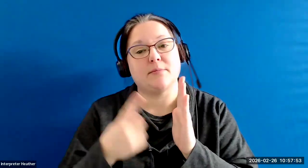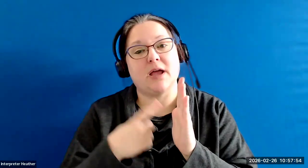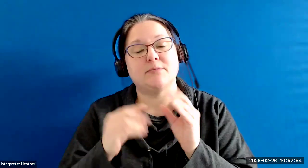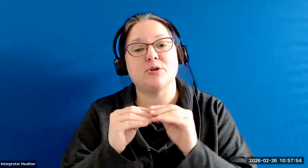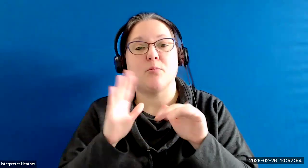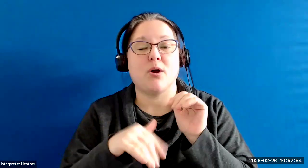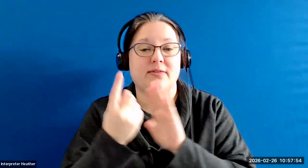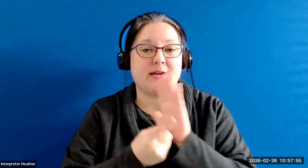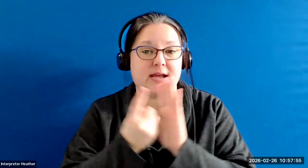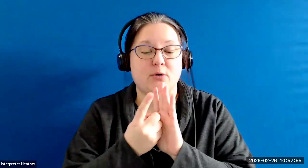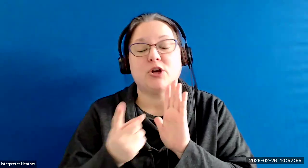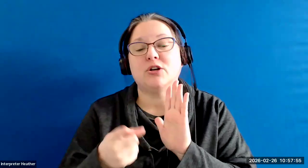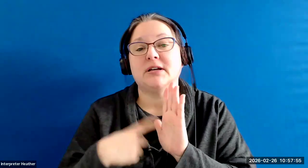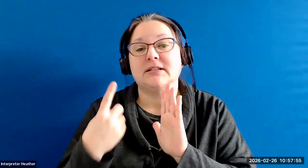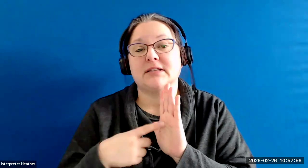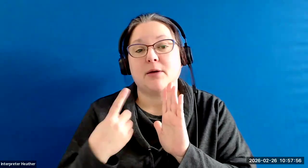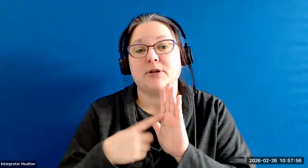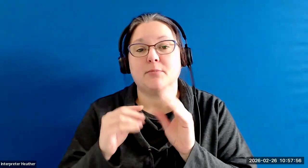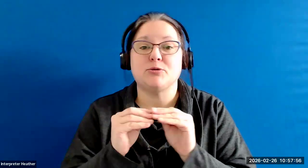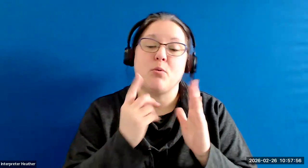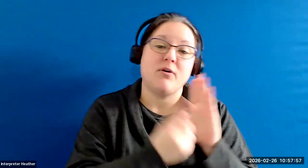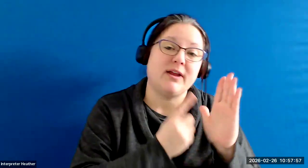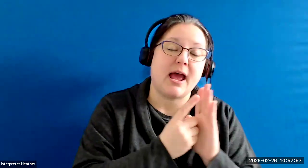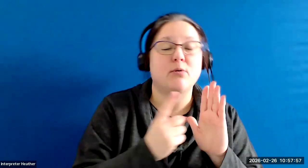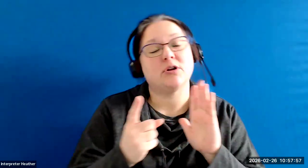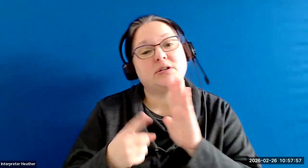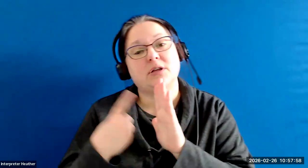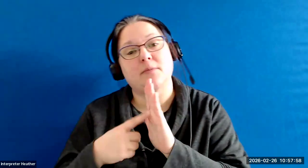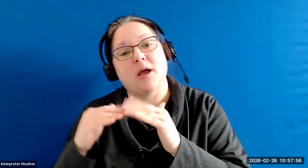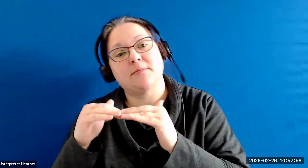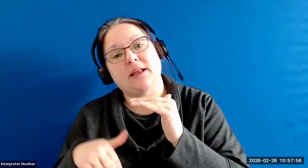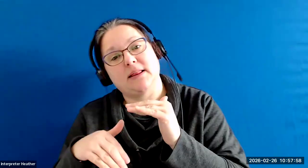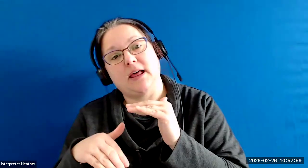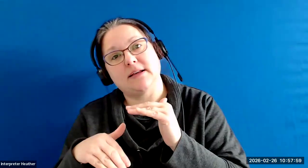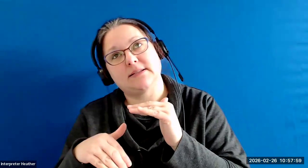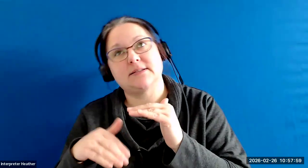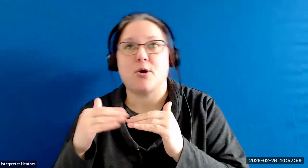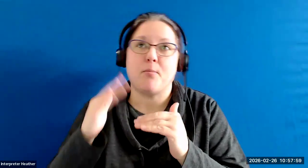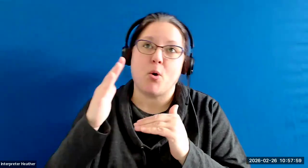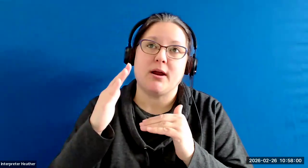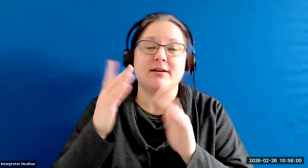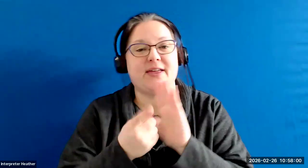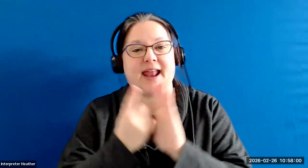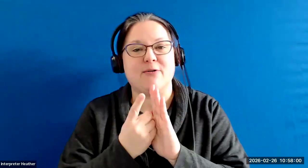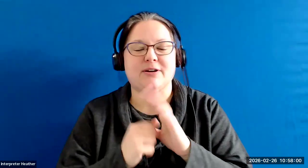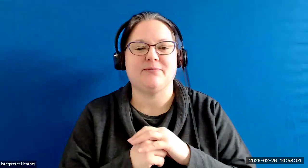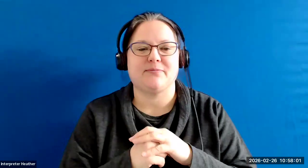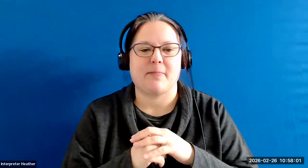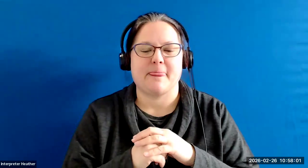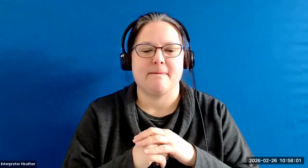hour, sometimes closer to an hour, sometimes less close. But